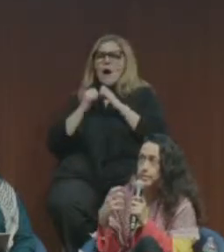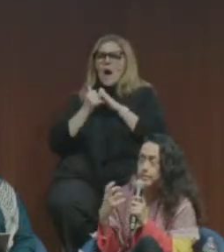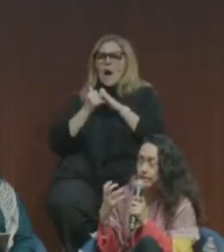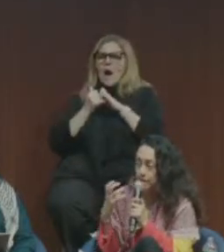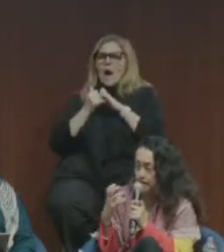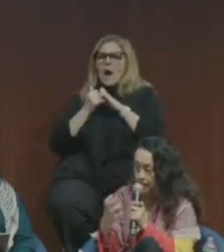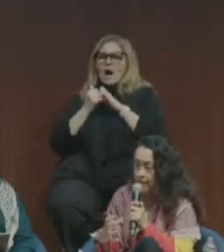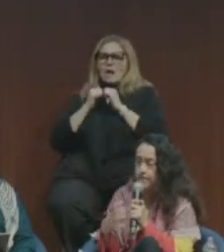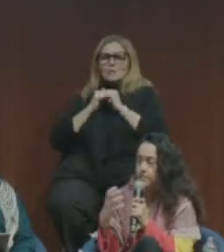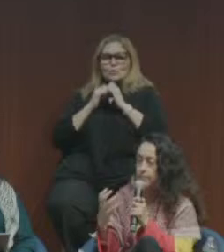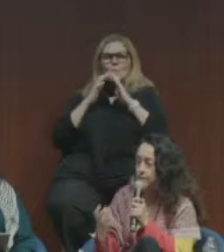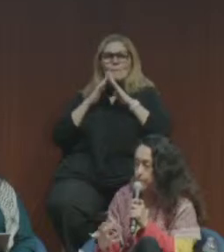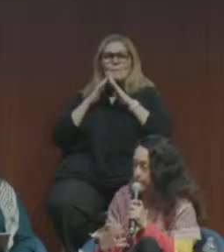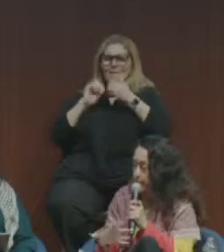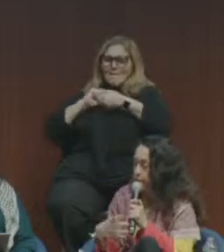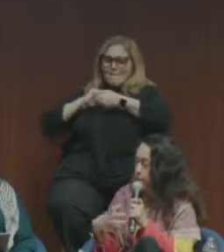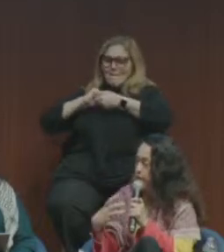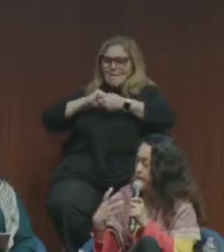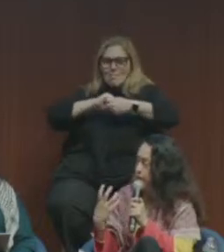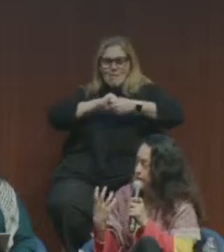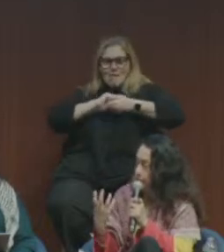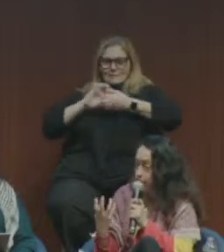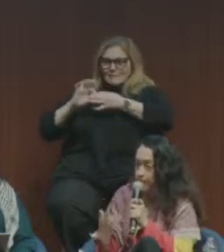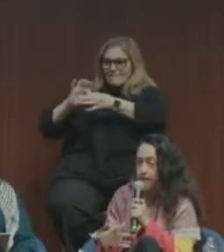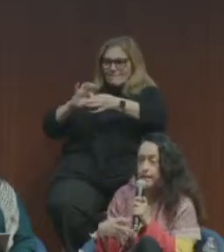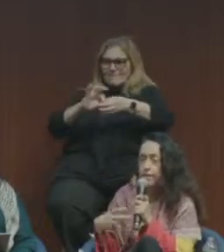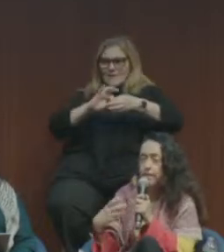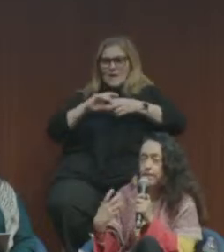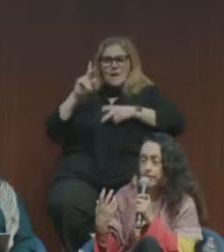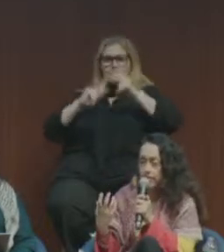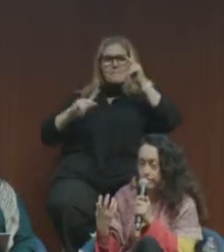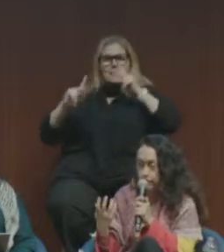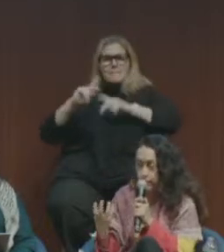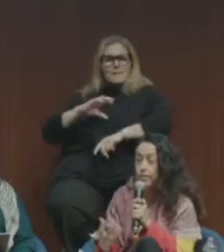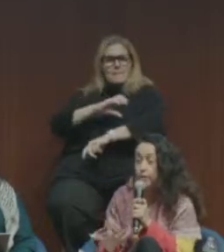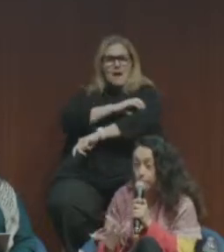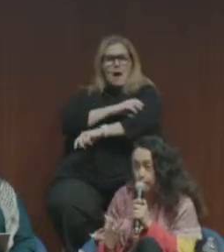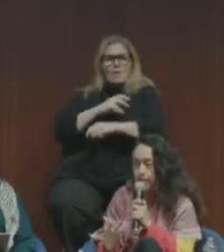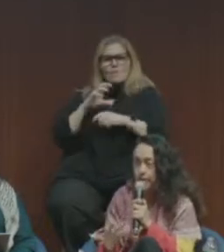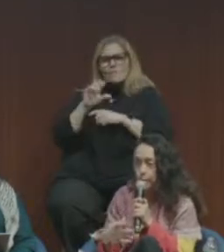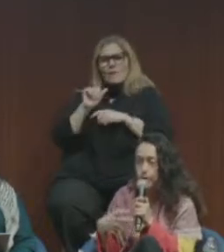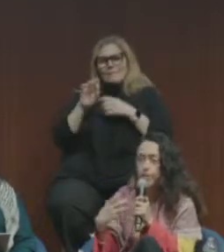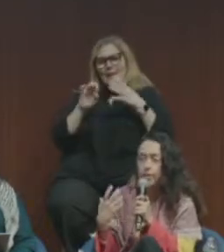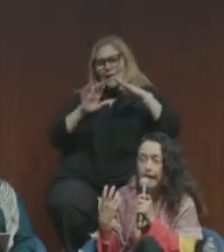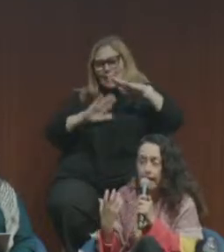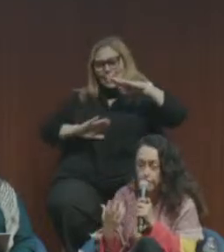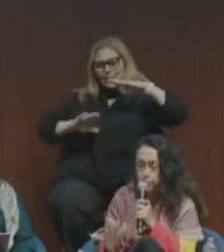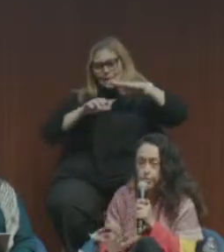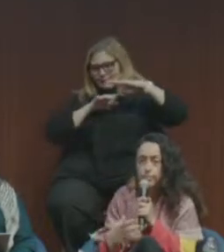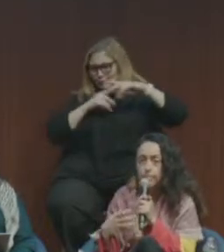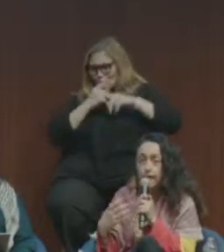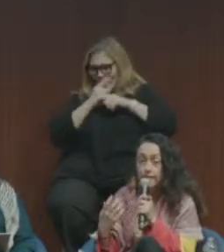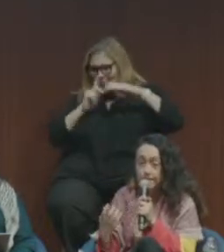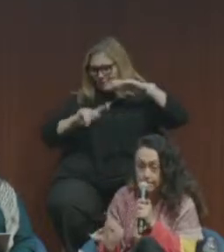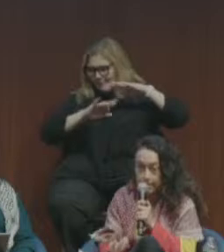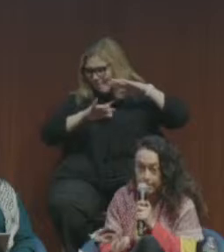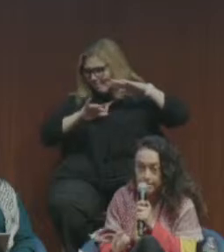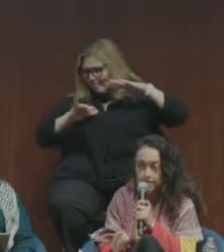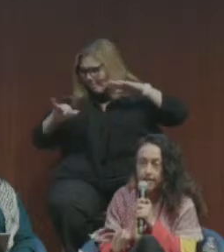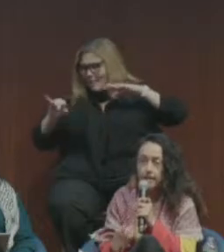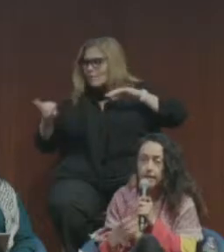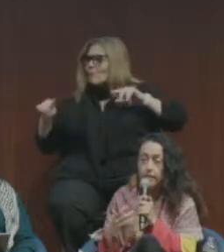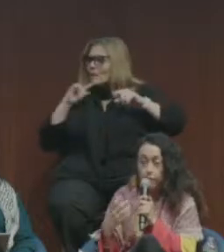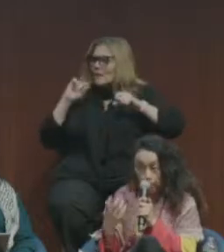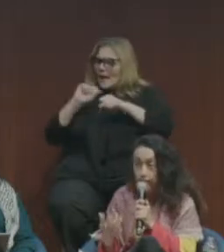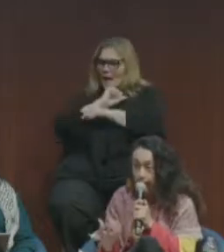build collective people power from the care from below? Like, what are actual